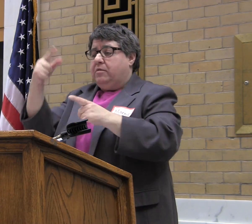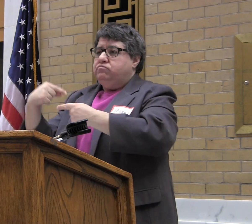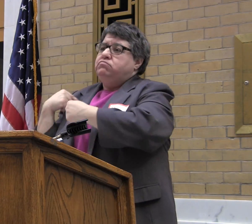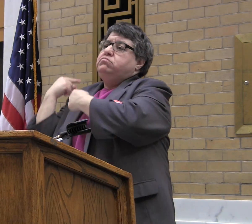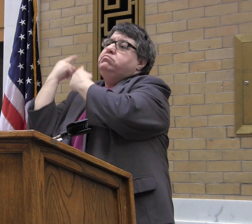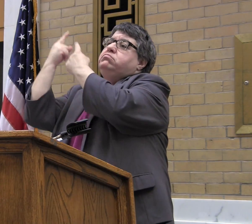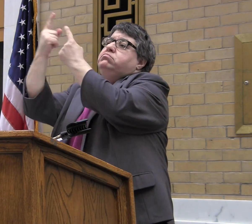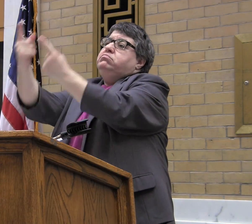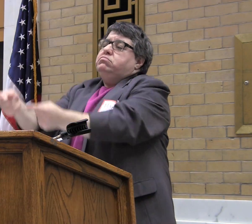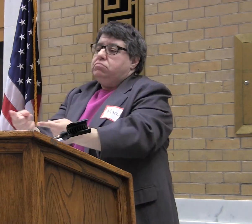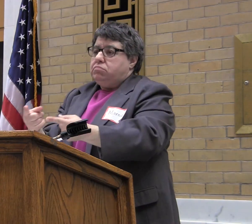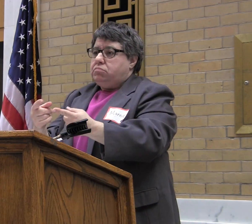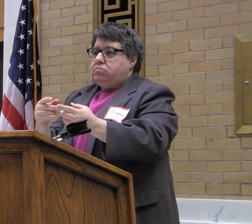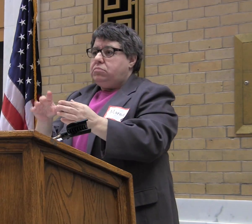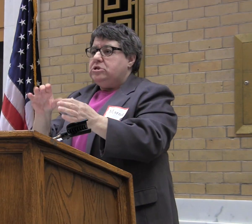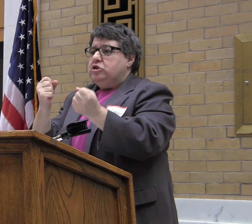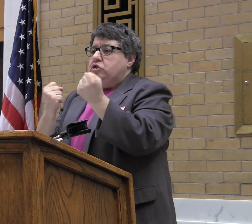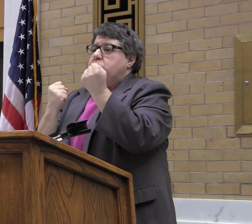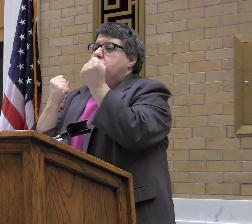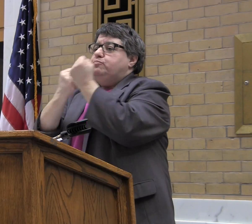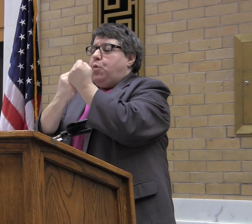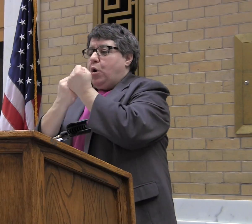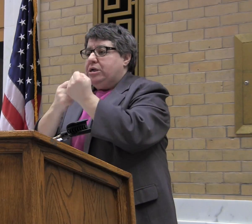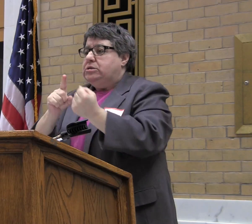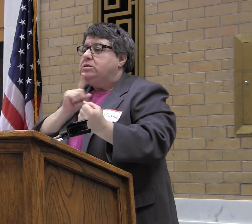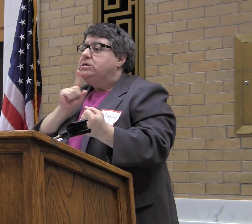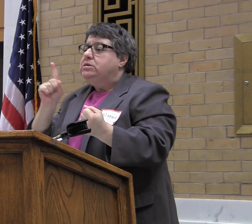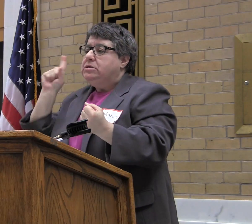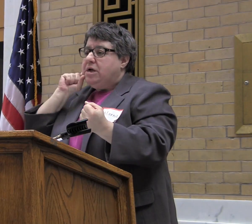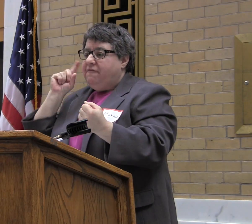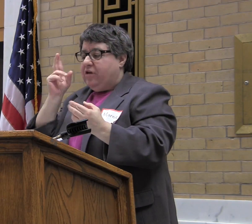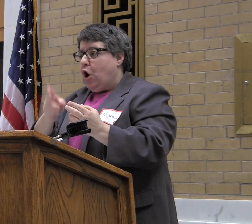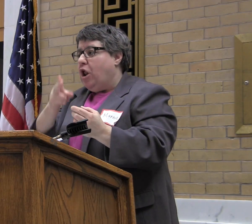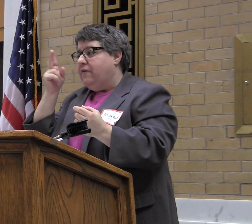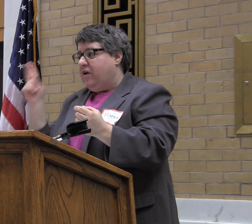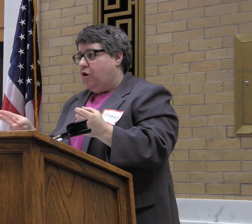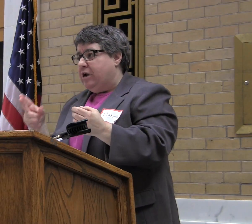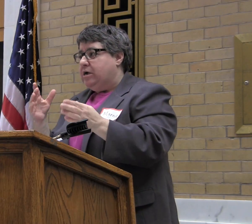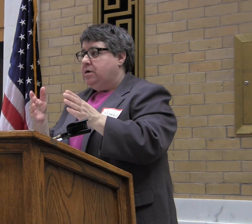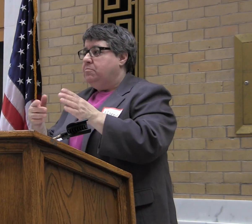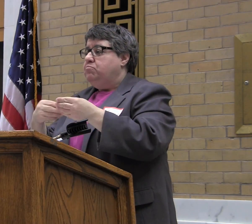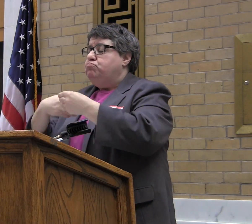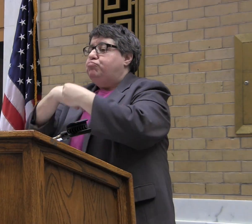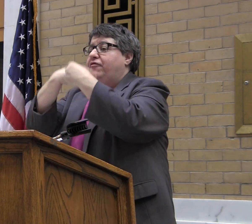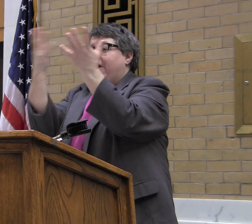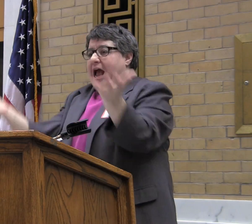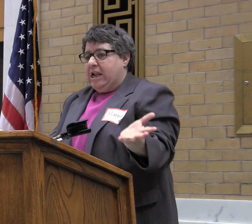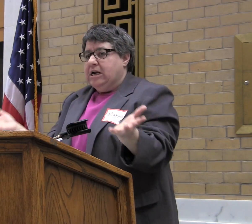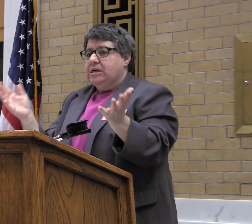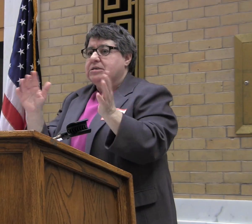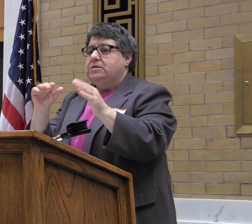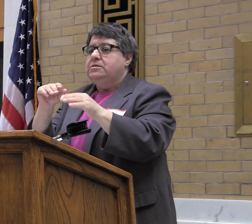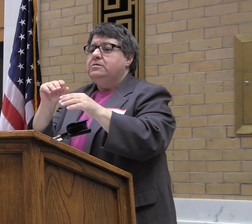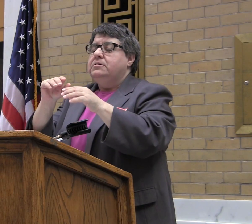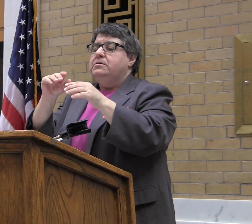fluent. Freedom Trail has been a huge support for deaf and hard of hearing individuals